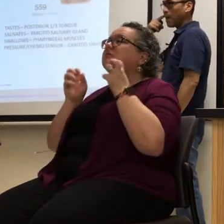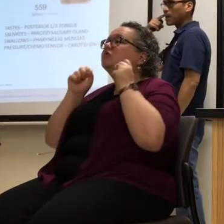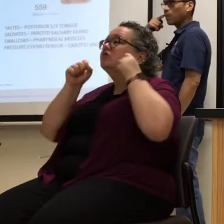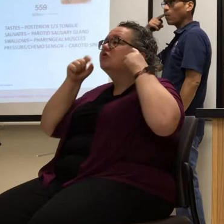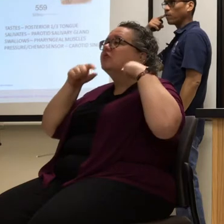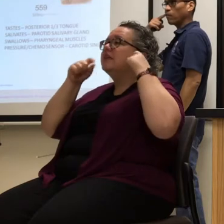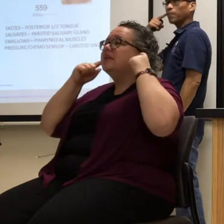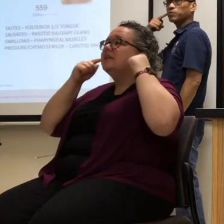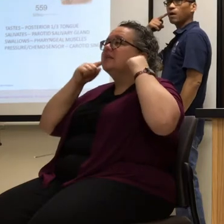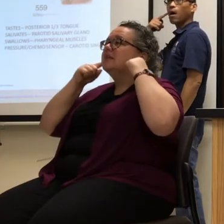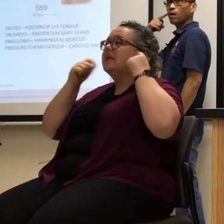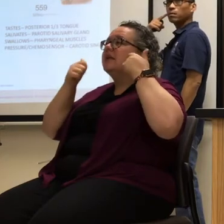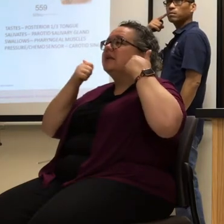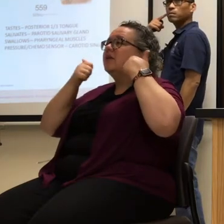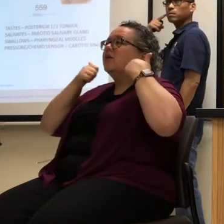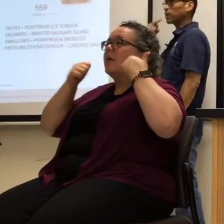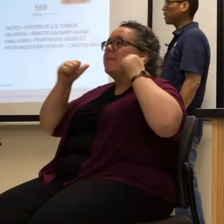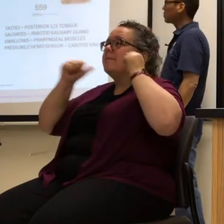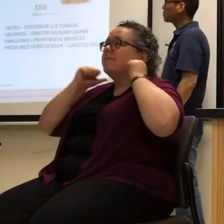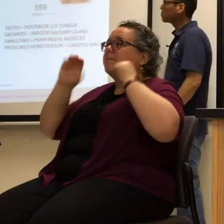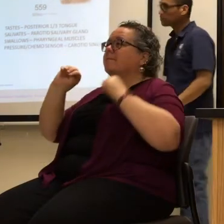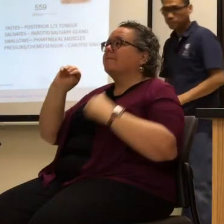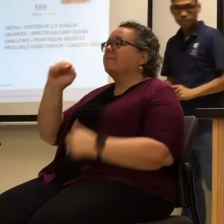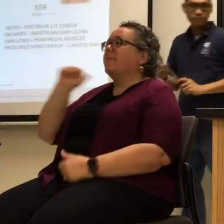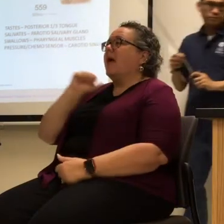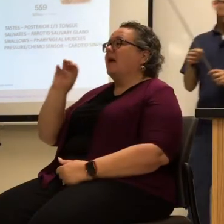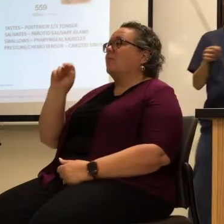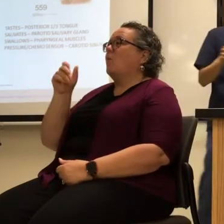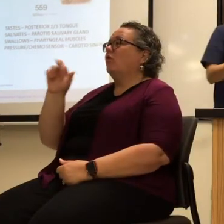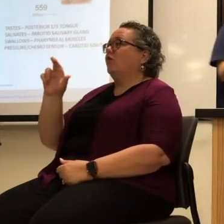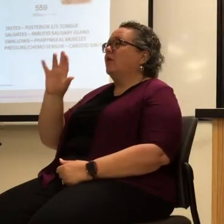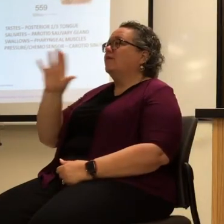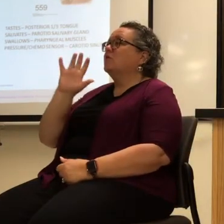by your back molar of your upper jaw. Okay.